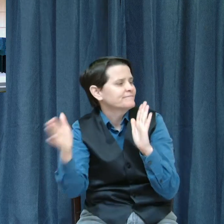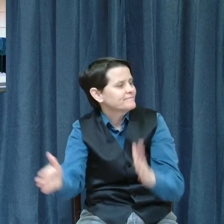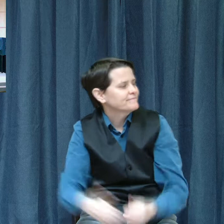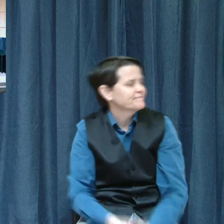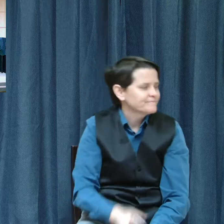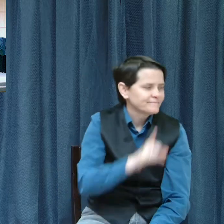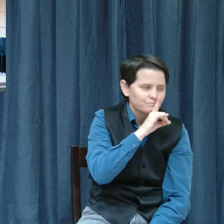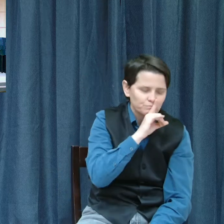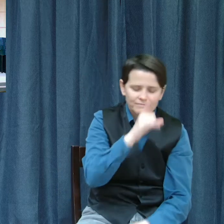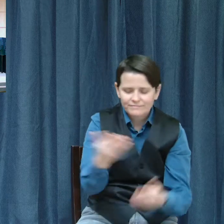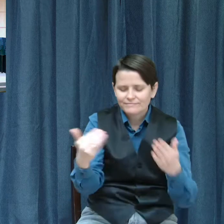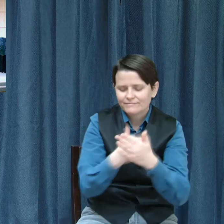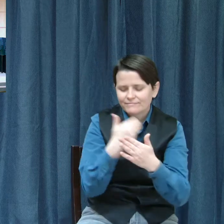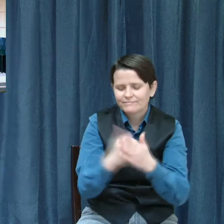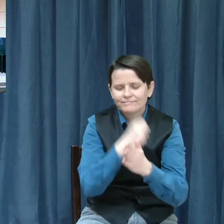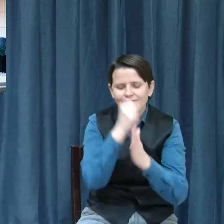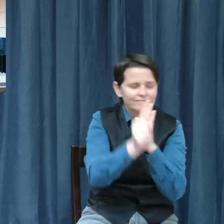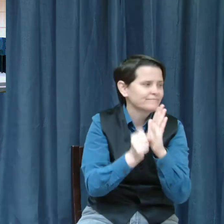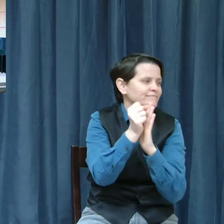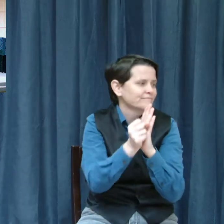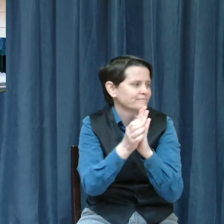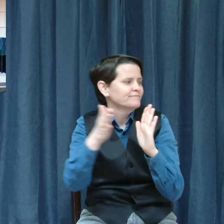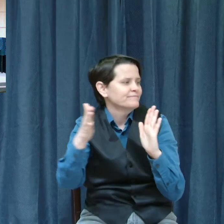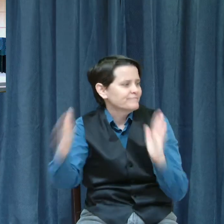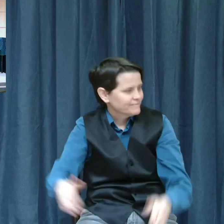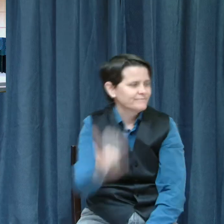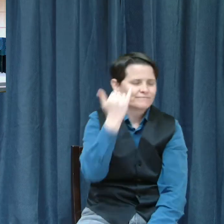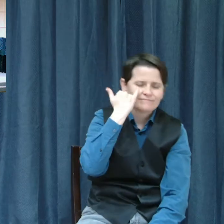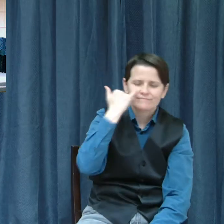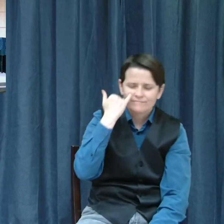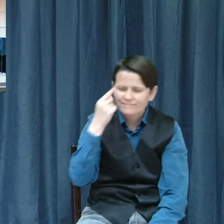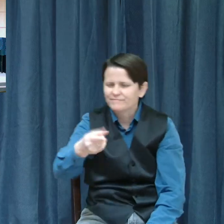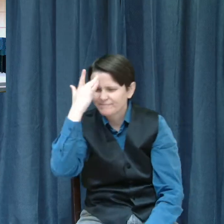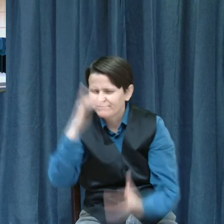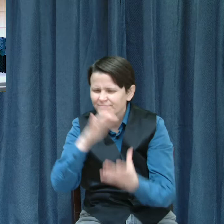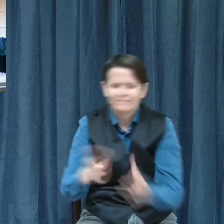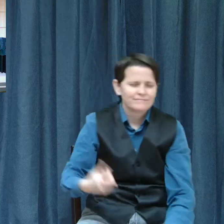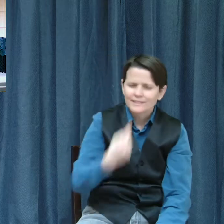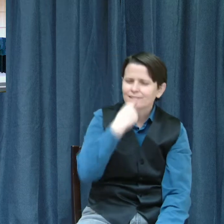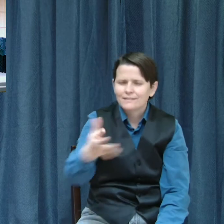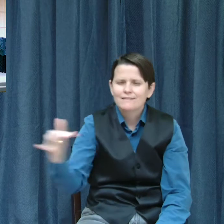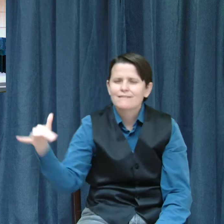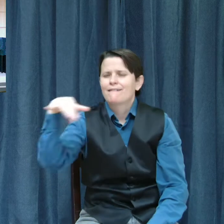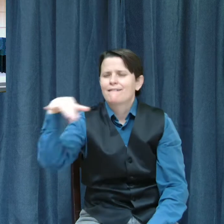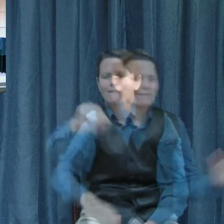It's a new season. If you believe, just say yeah. Yeah. Yeah. Yeah. Yeah.